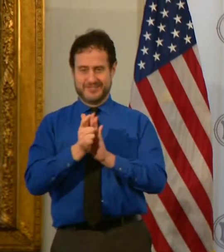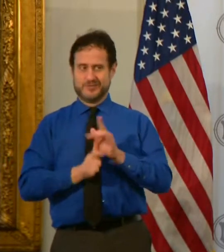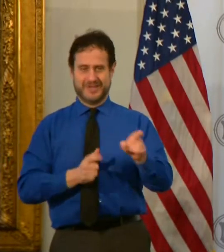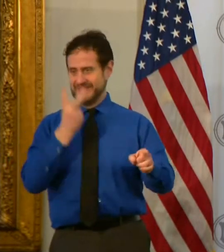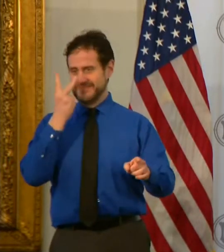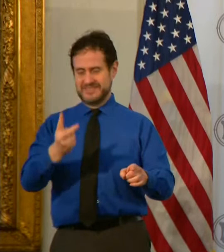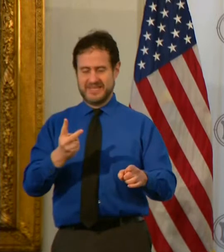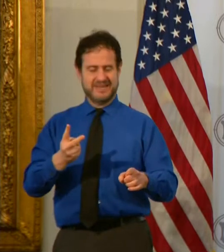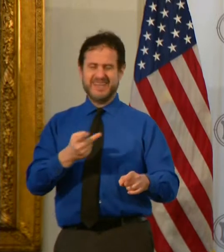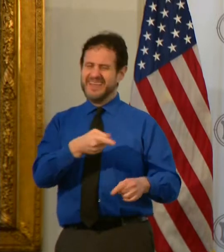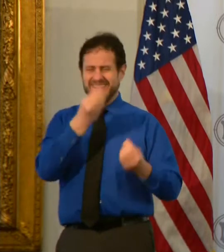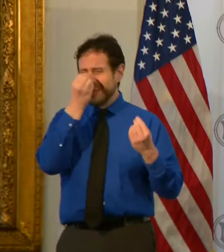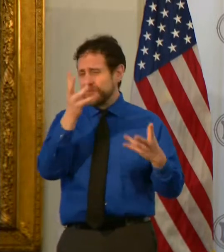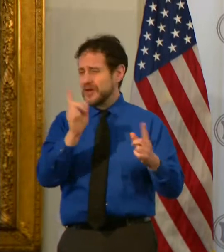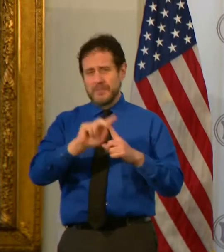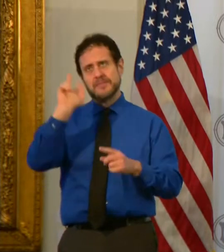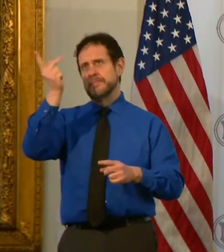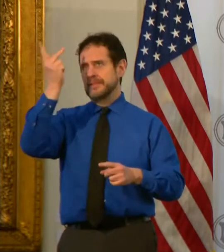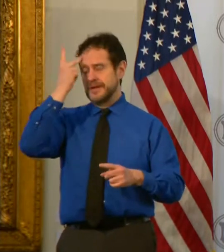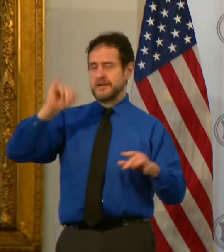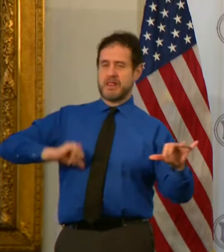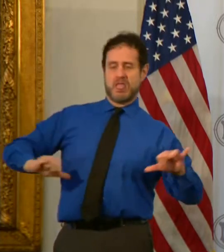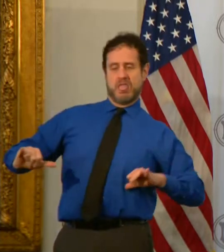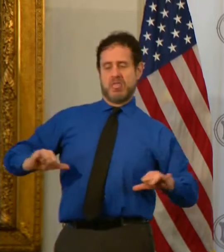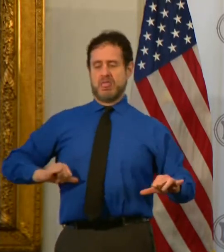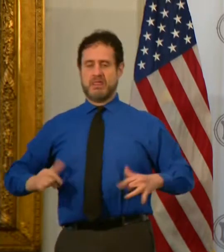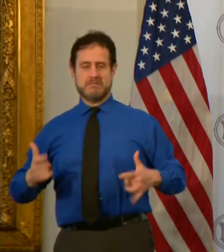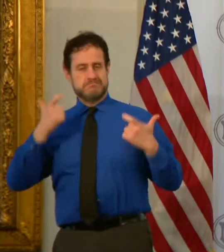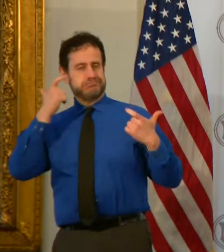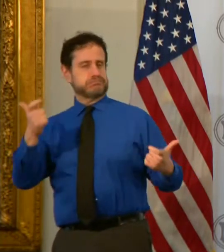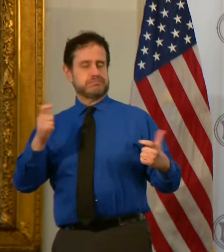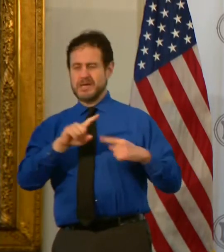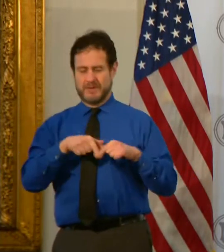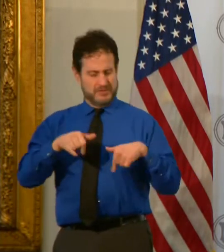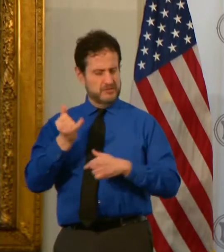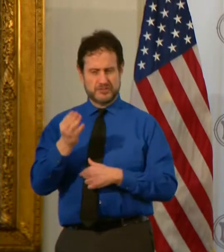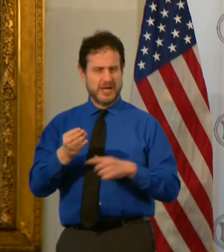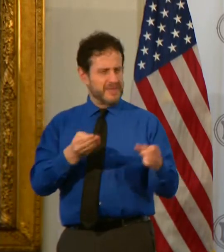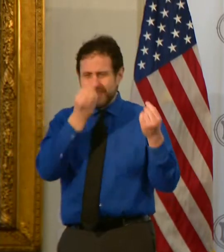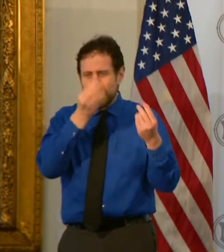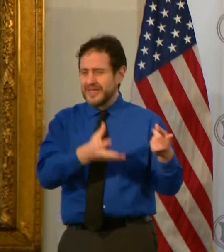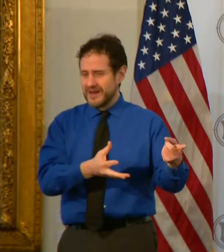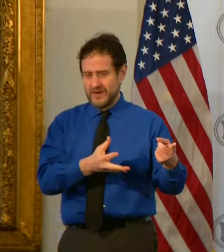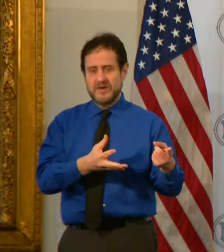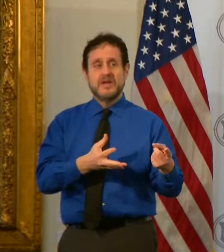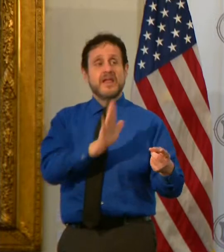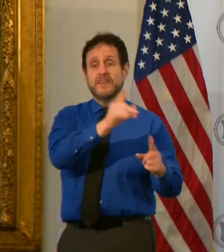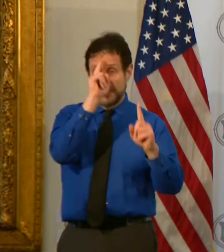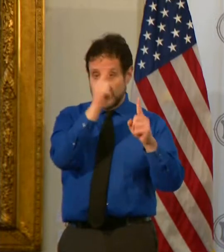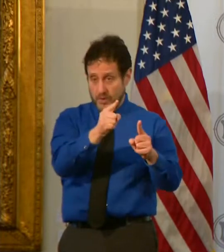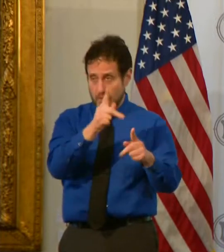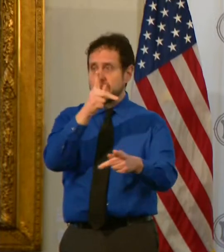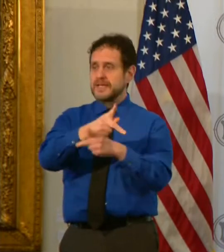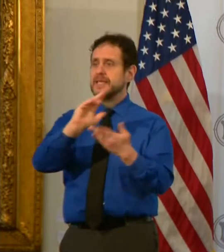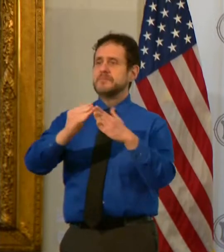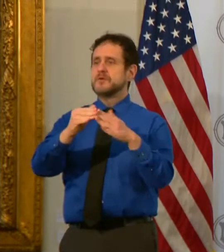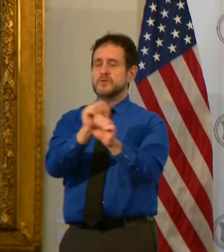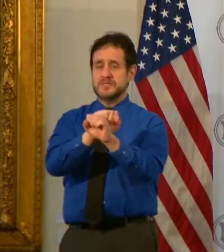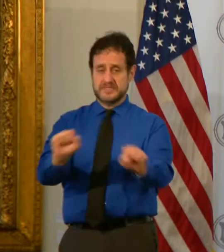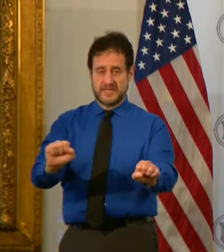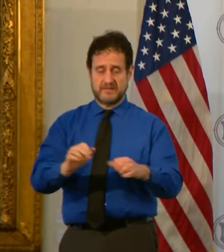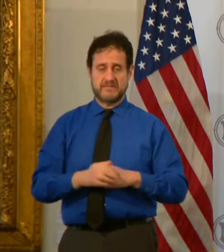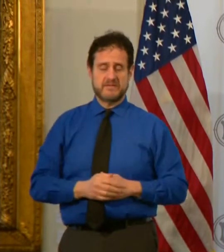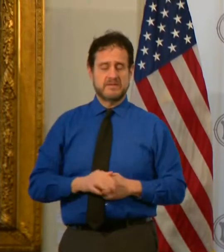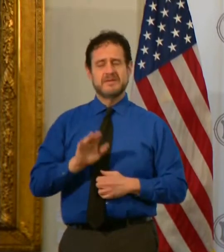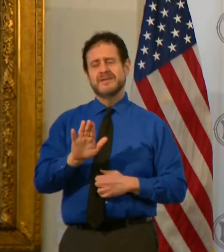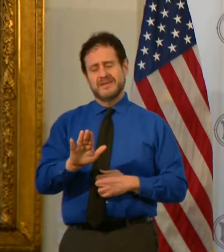political posturing that sometimes happens as a part of this job. They care about keeping our communities safe. So I just want to disabuse